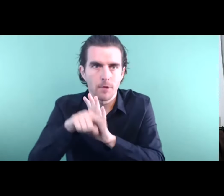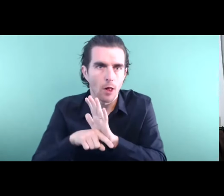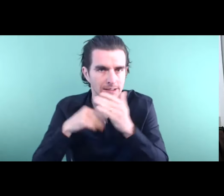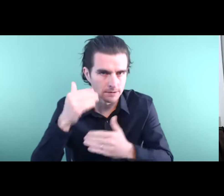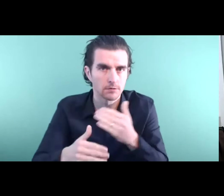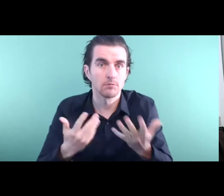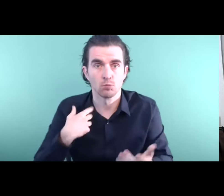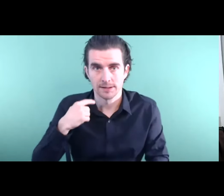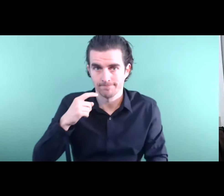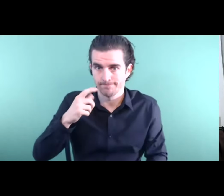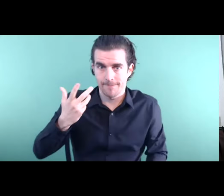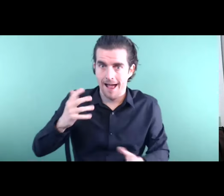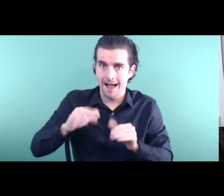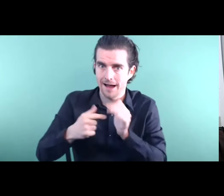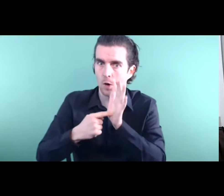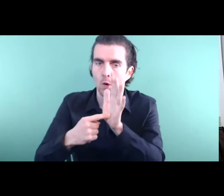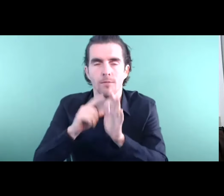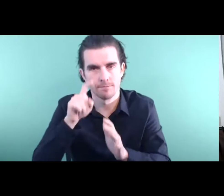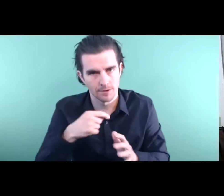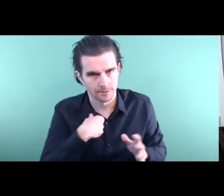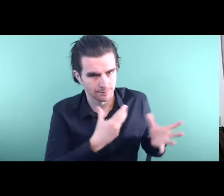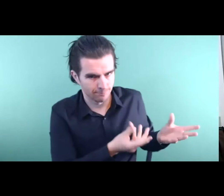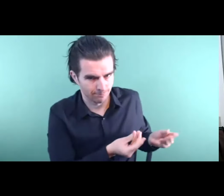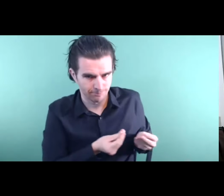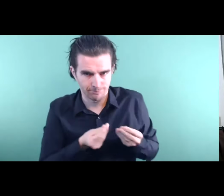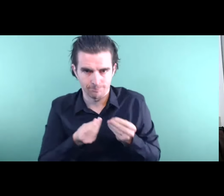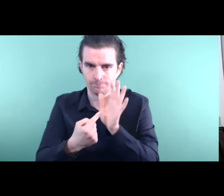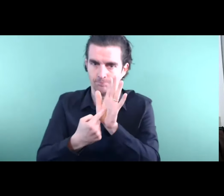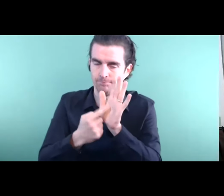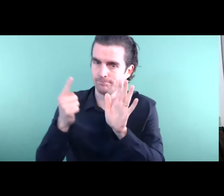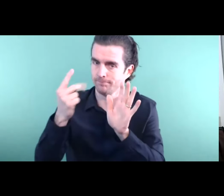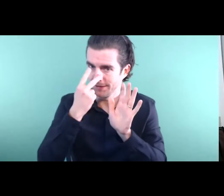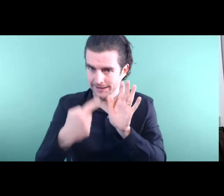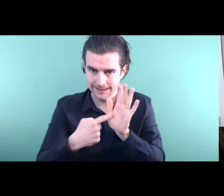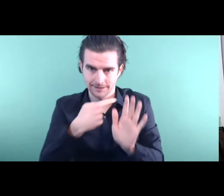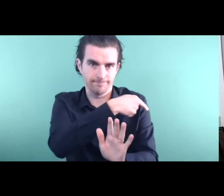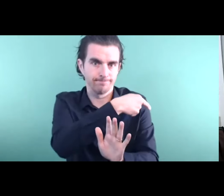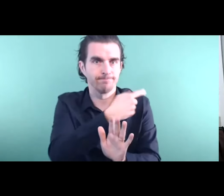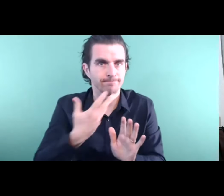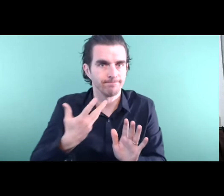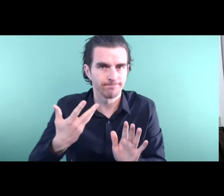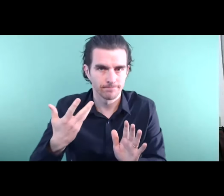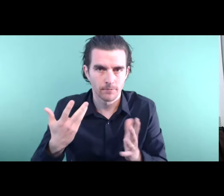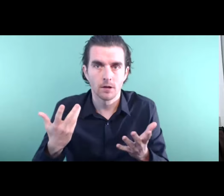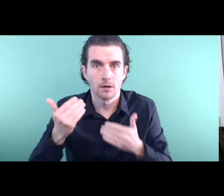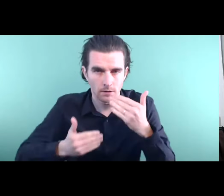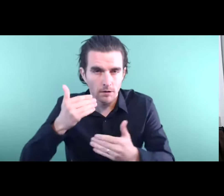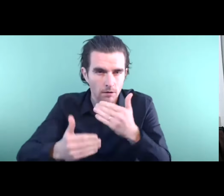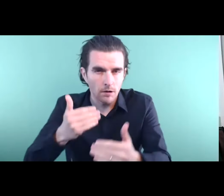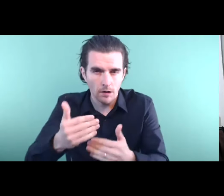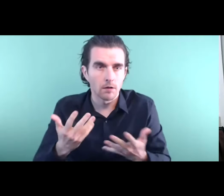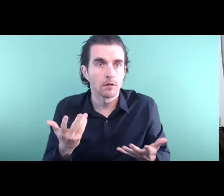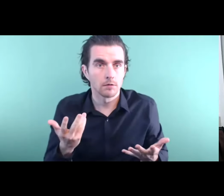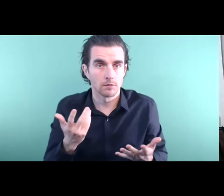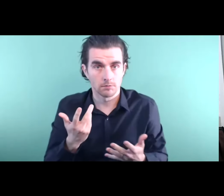building the evidence. But now we are a stage further in which we need to also say, and this is how